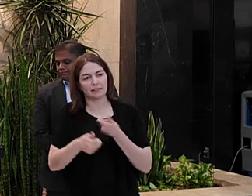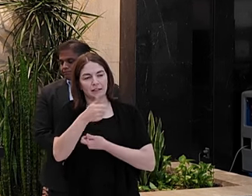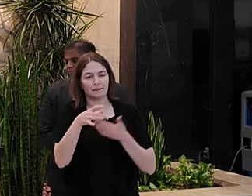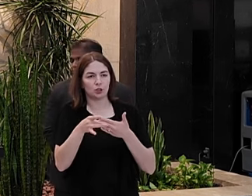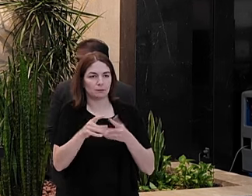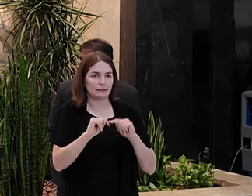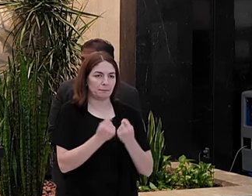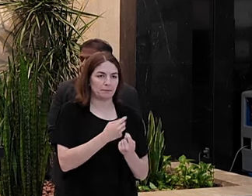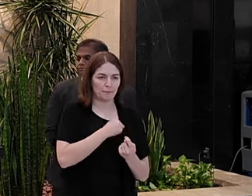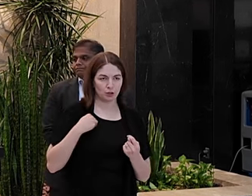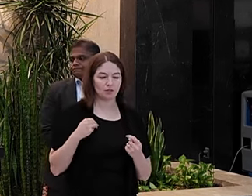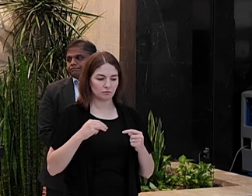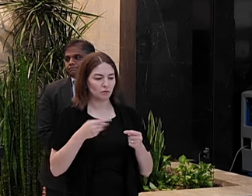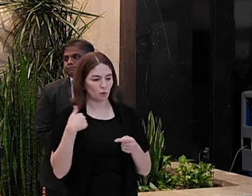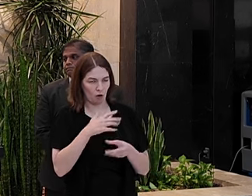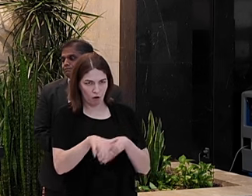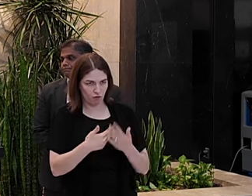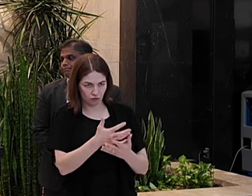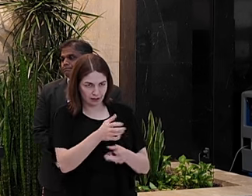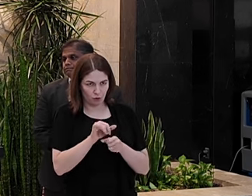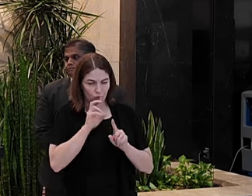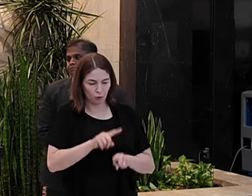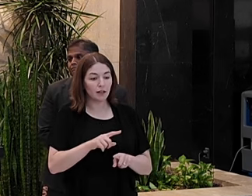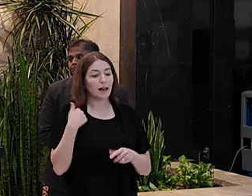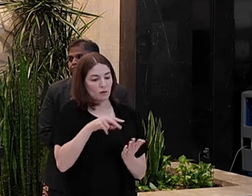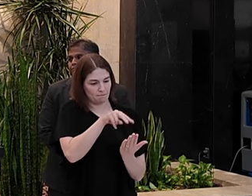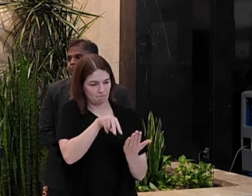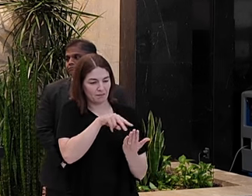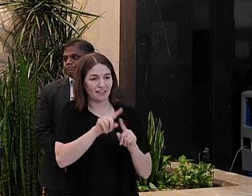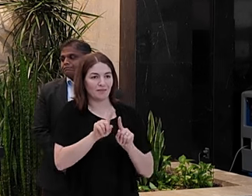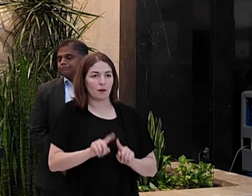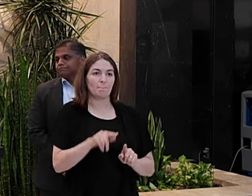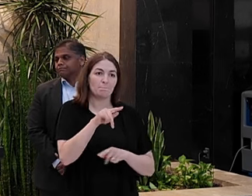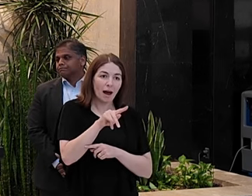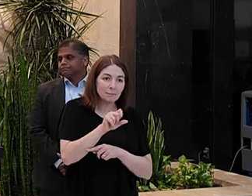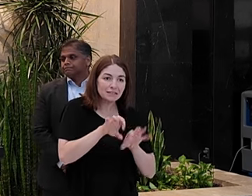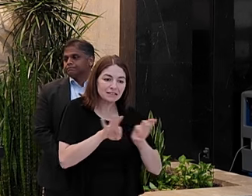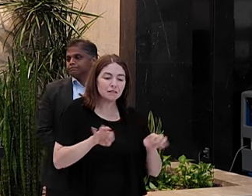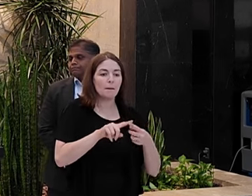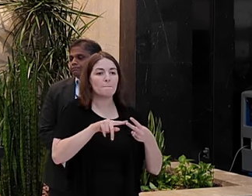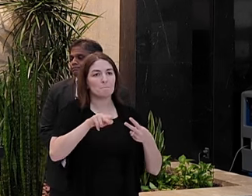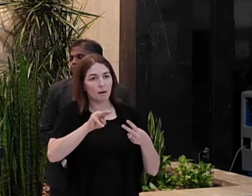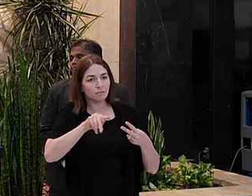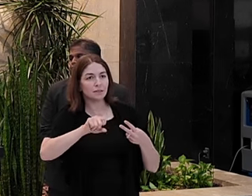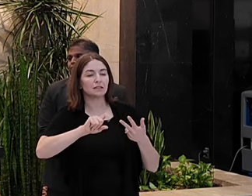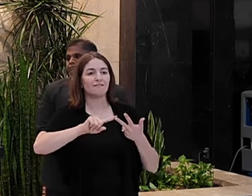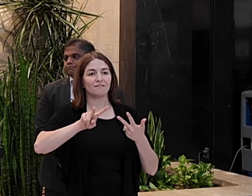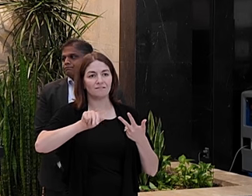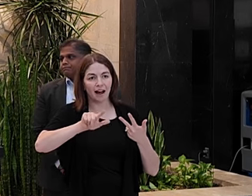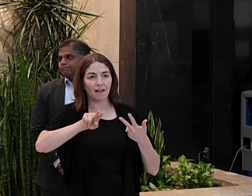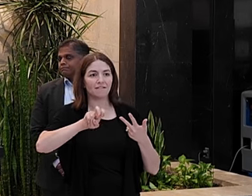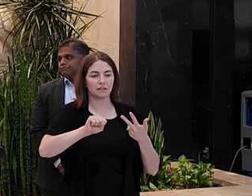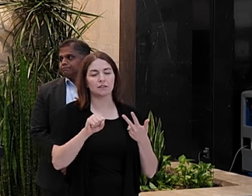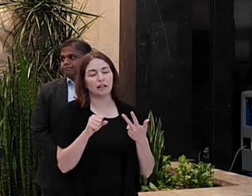to review the status of assets, pumps, pipes, valves that are out of commission, and the status of those repairs, which it could be